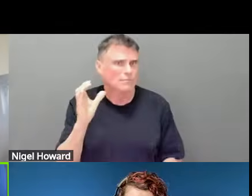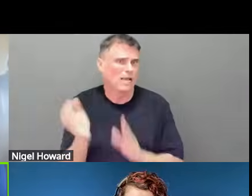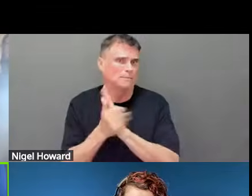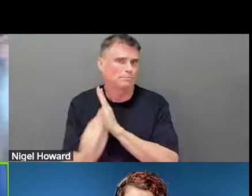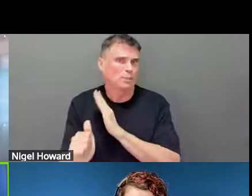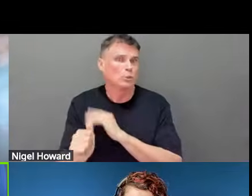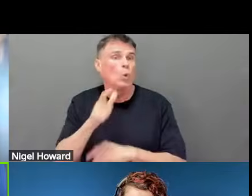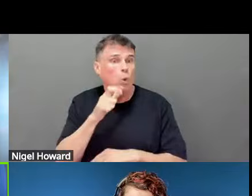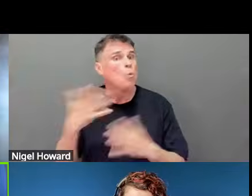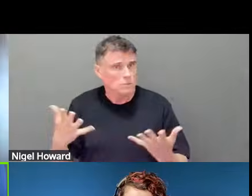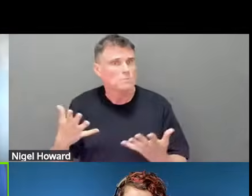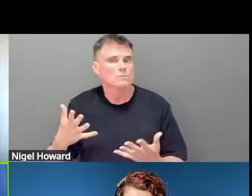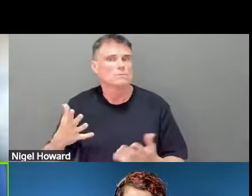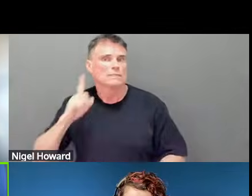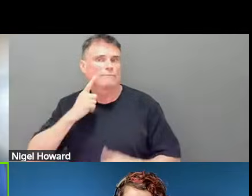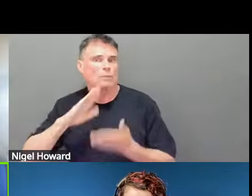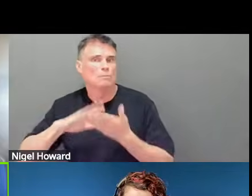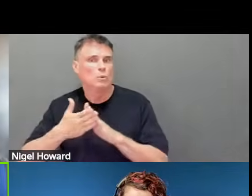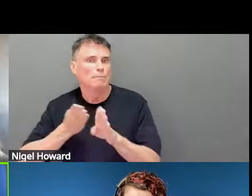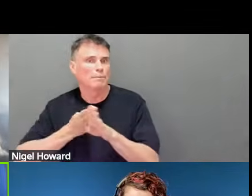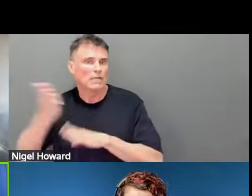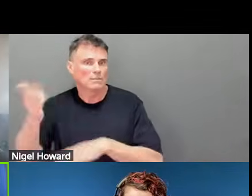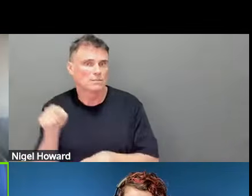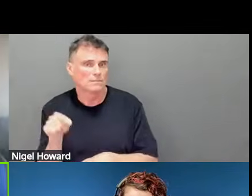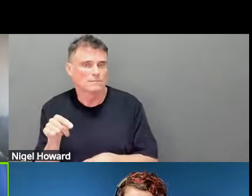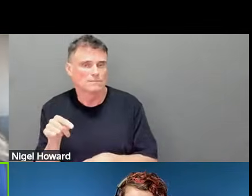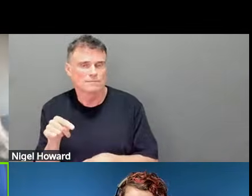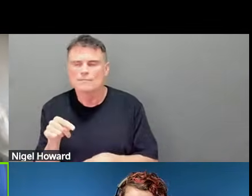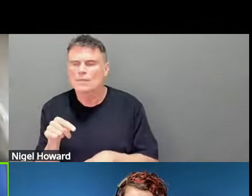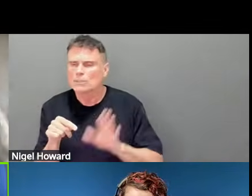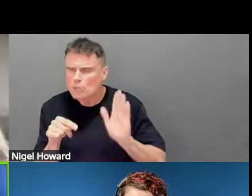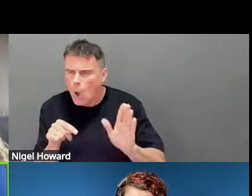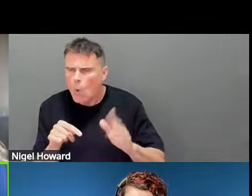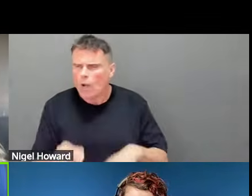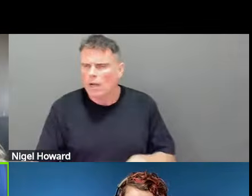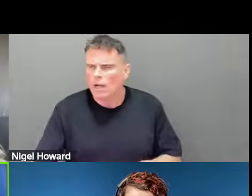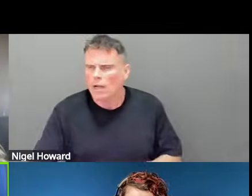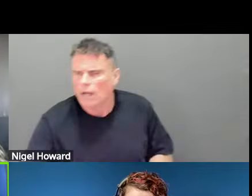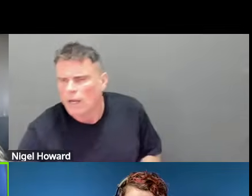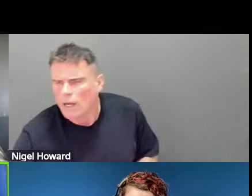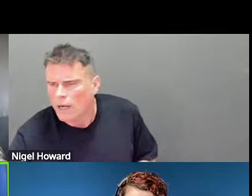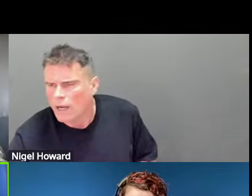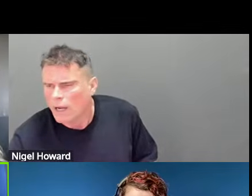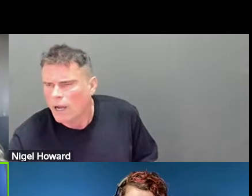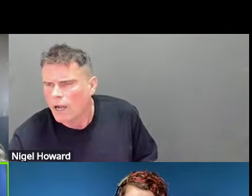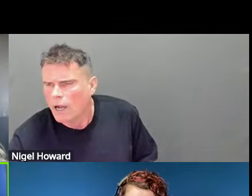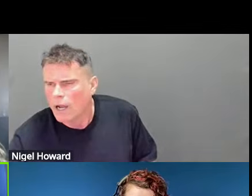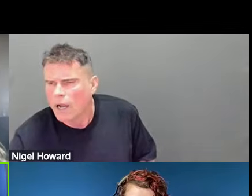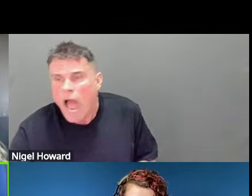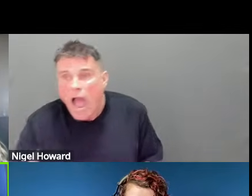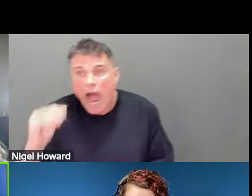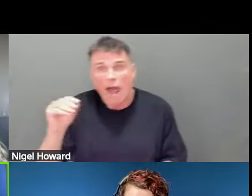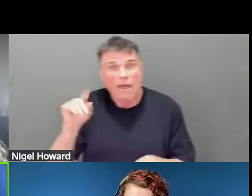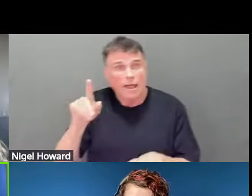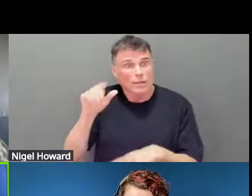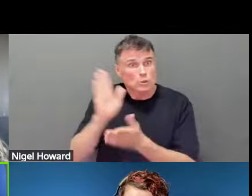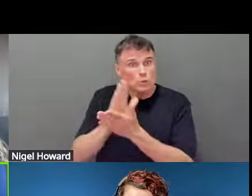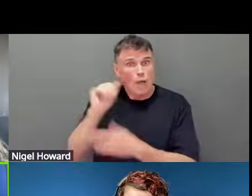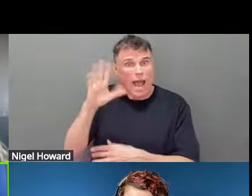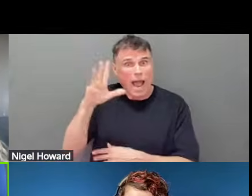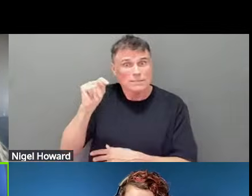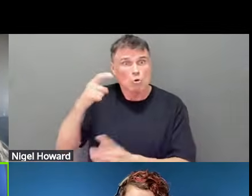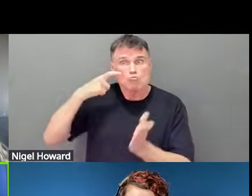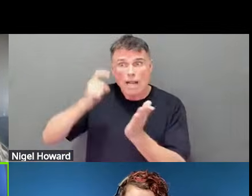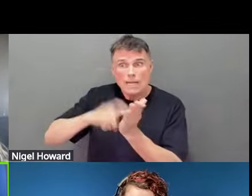again, there are many things that we cannot say in a 7-minute presentation, but we have to rely on those professionals in order